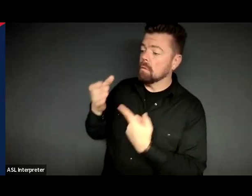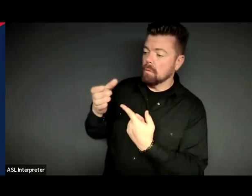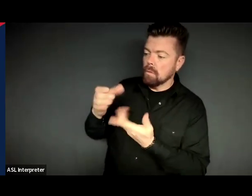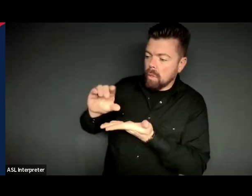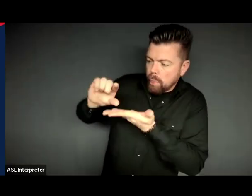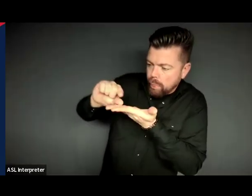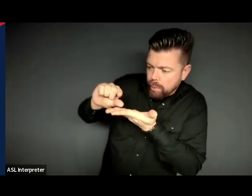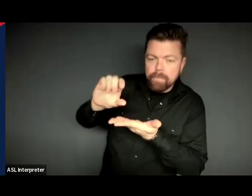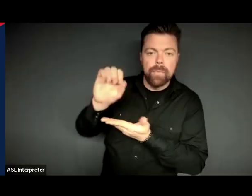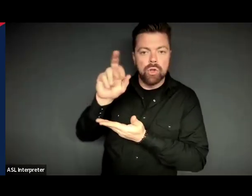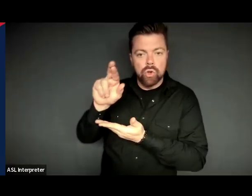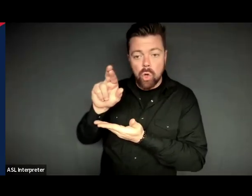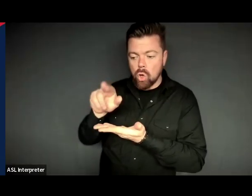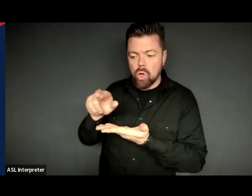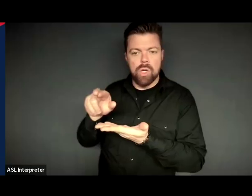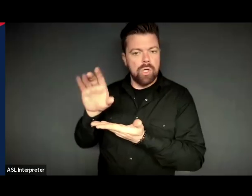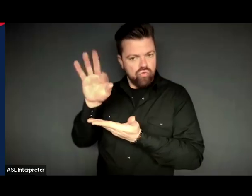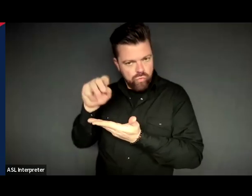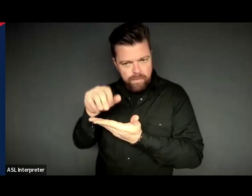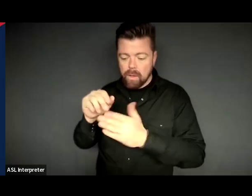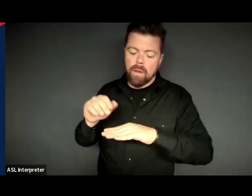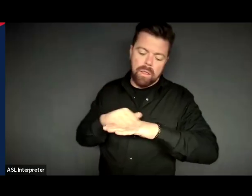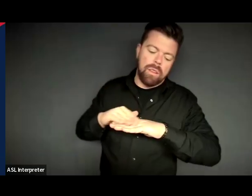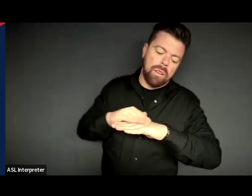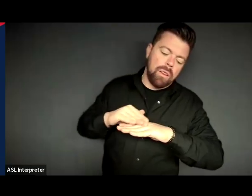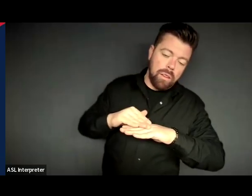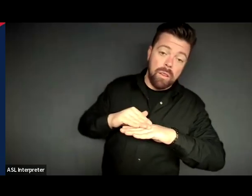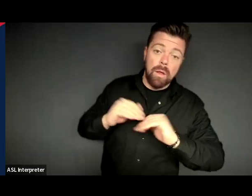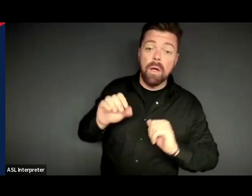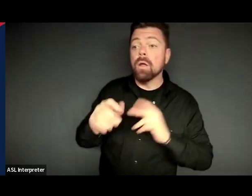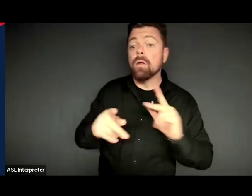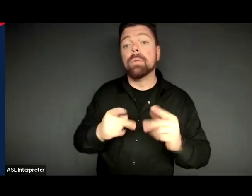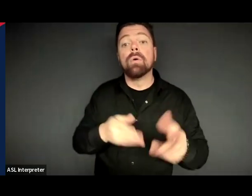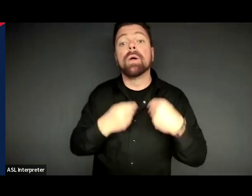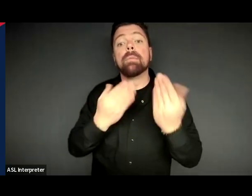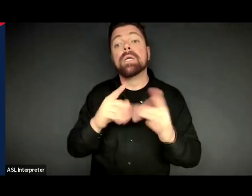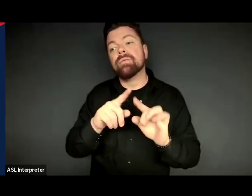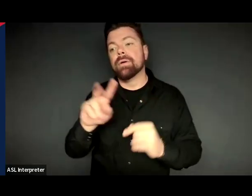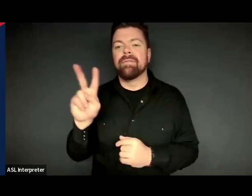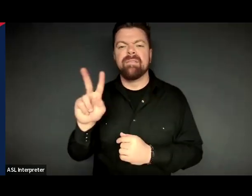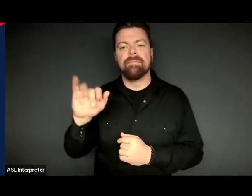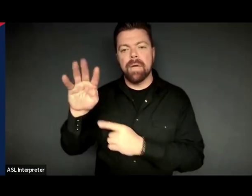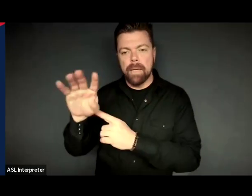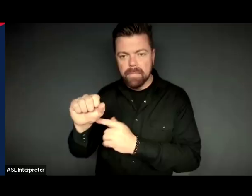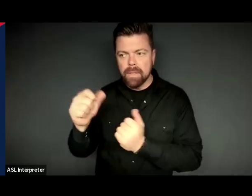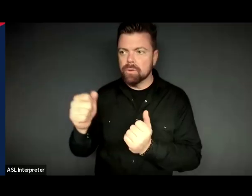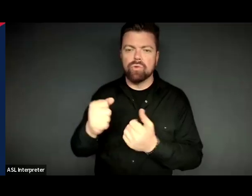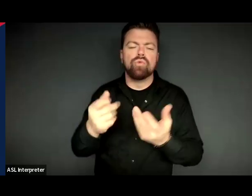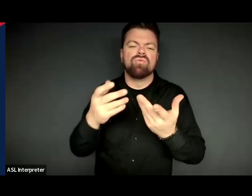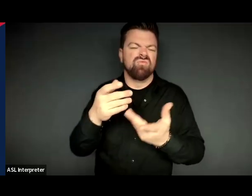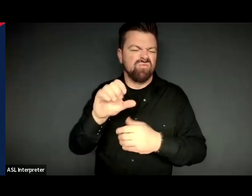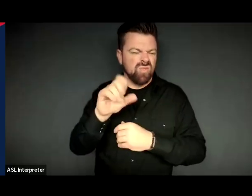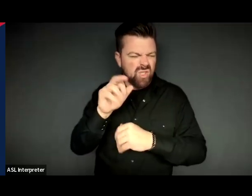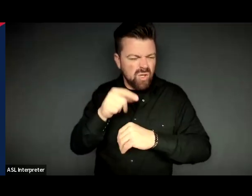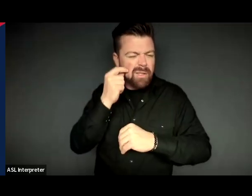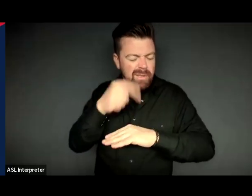Scar Cream, and you can rub that on there. Now, there are different people who might recommend different vitamins to kind of soften the scar. Once the